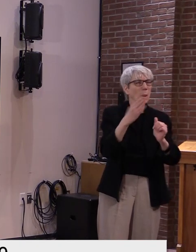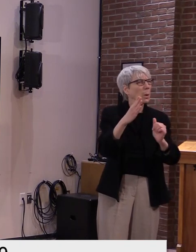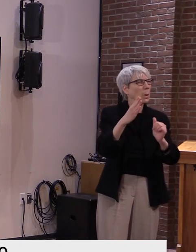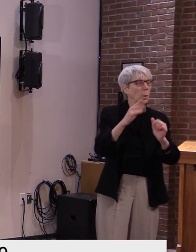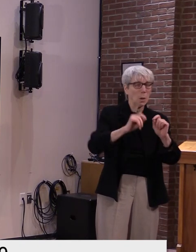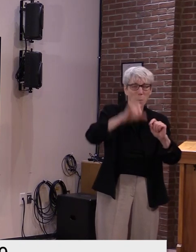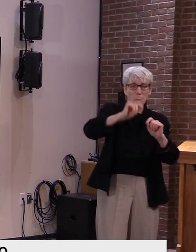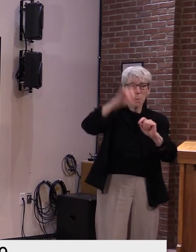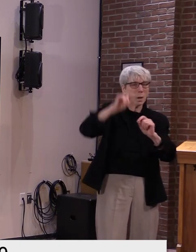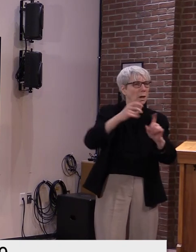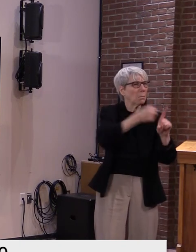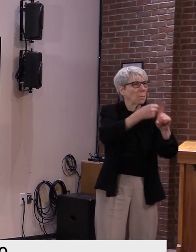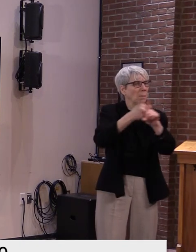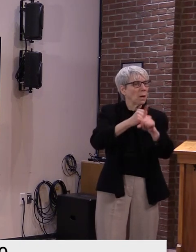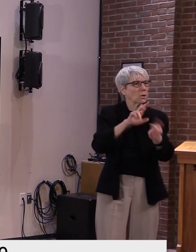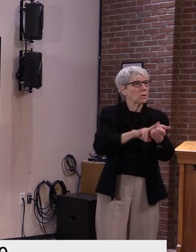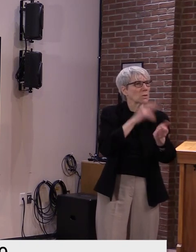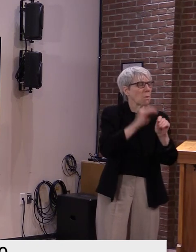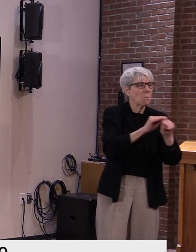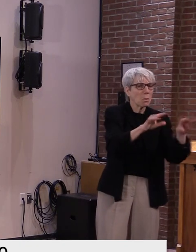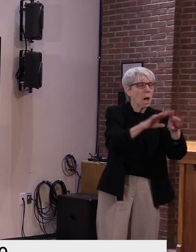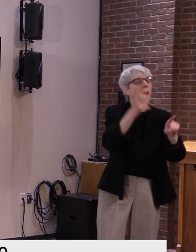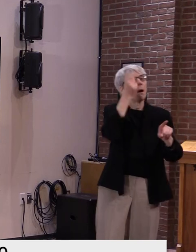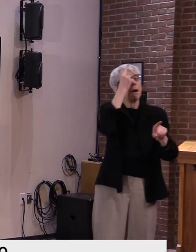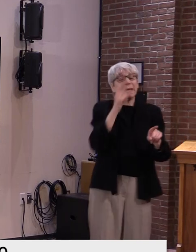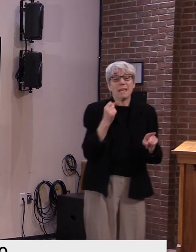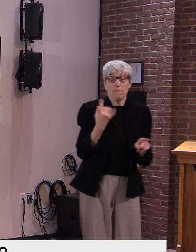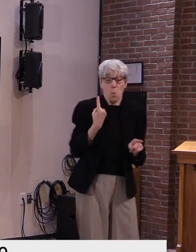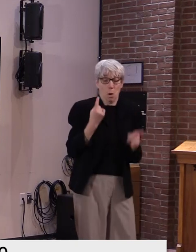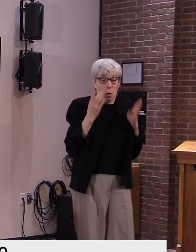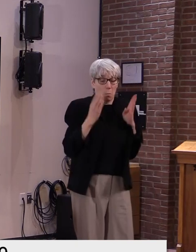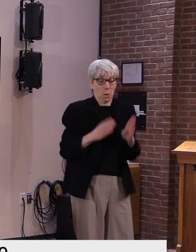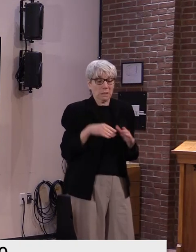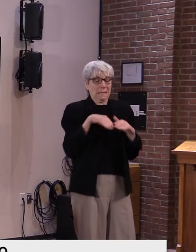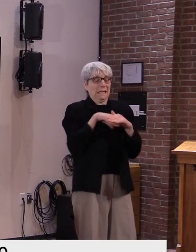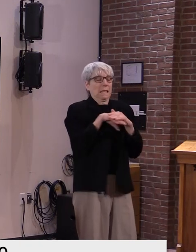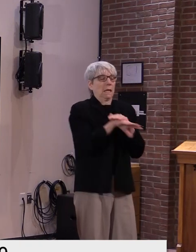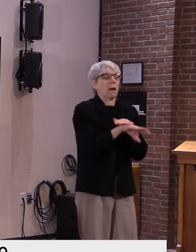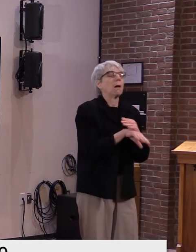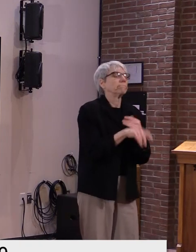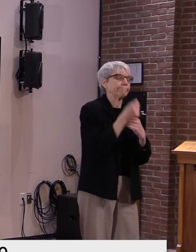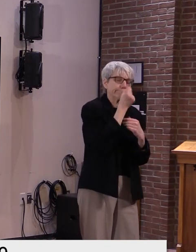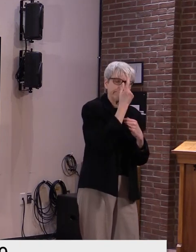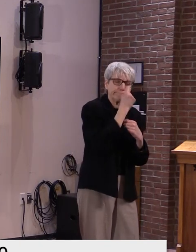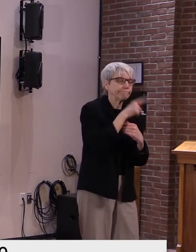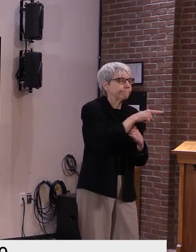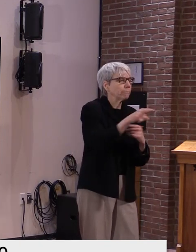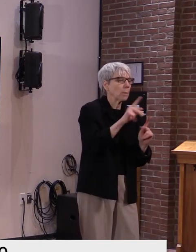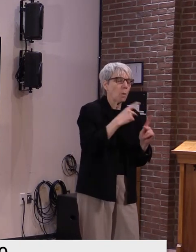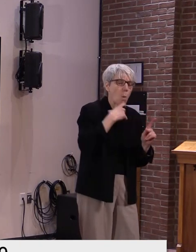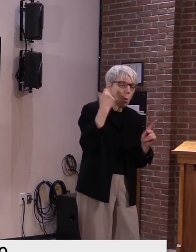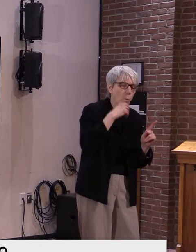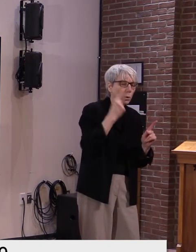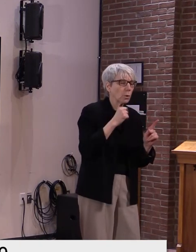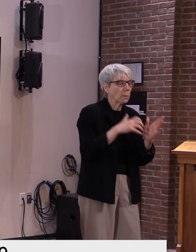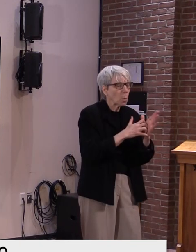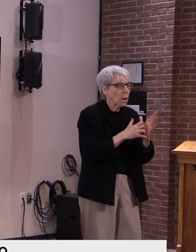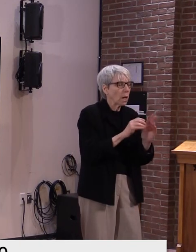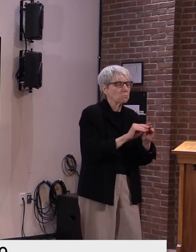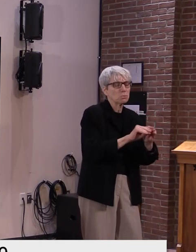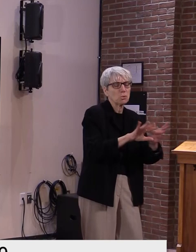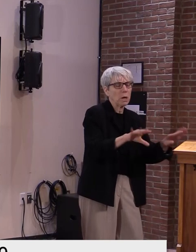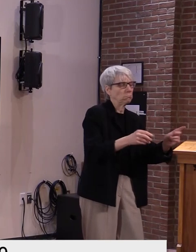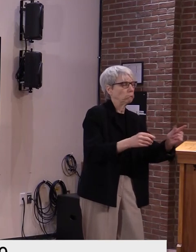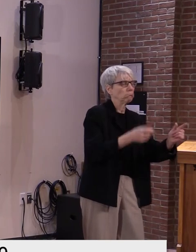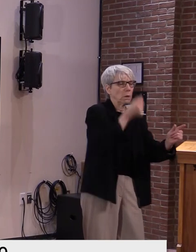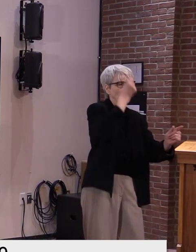get take off up so quickly, but how was it so positive for such a long time, and then suddenly, within a couple of weeks,